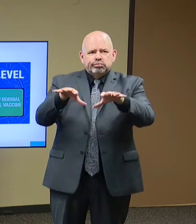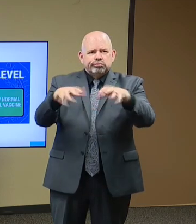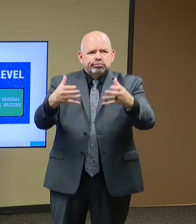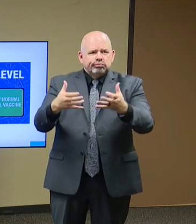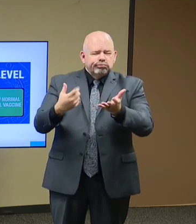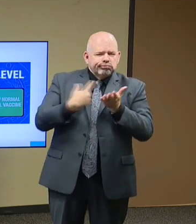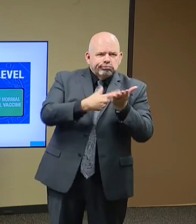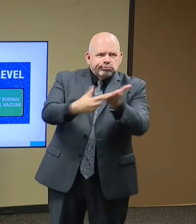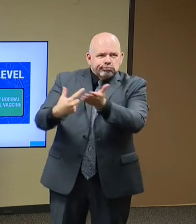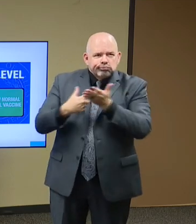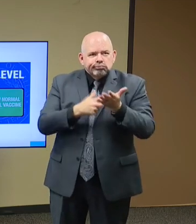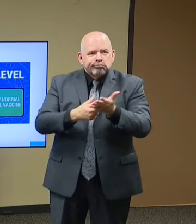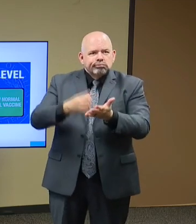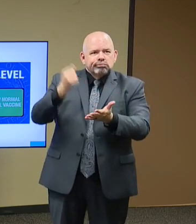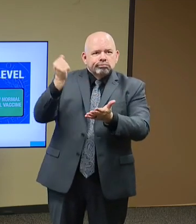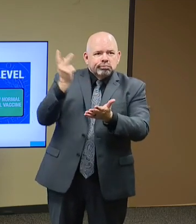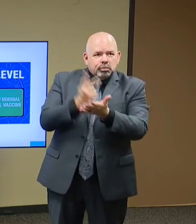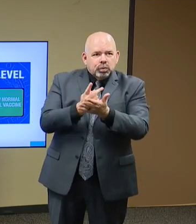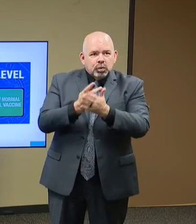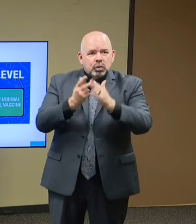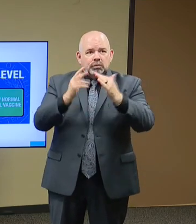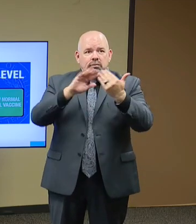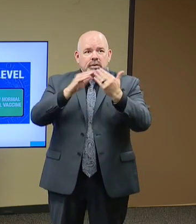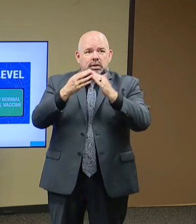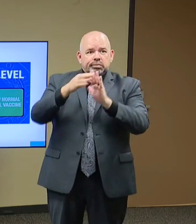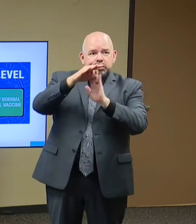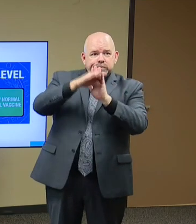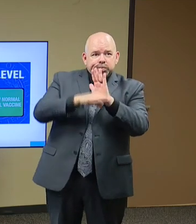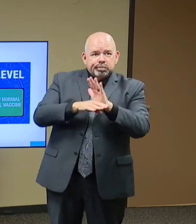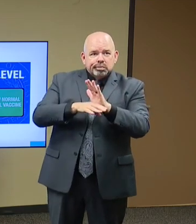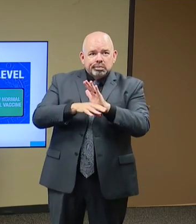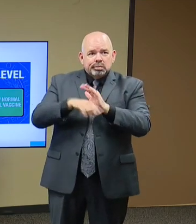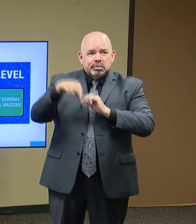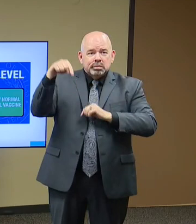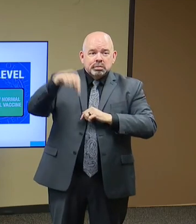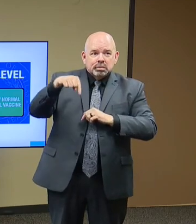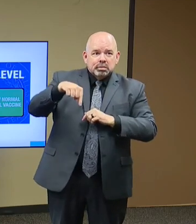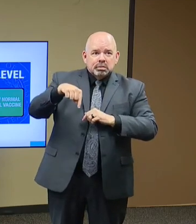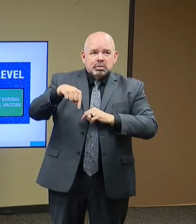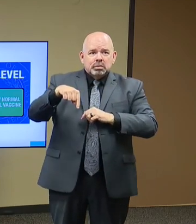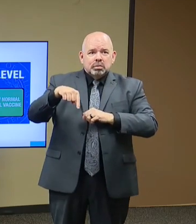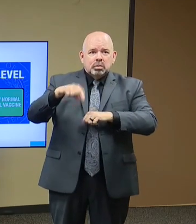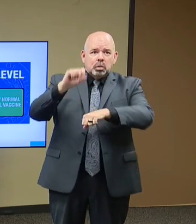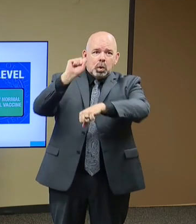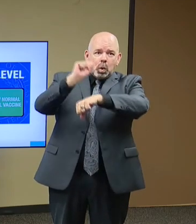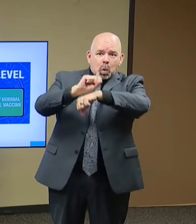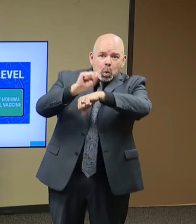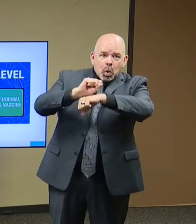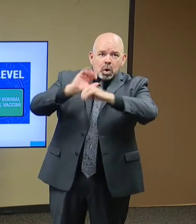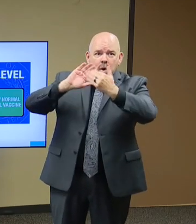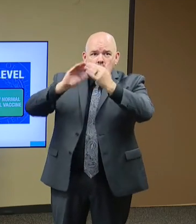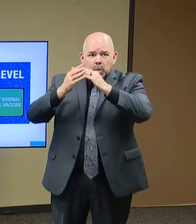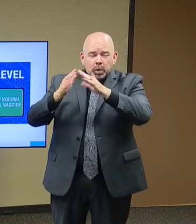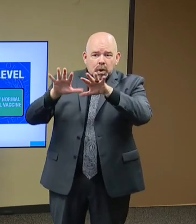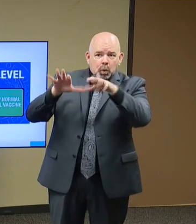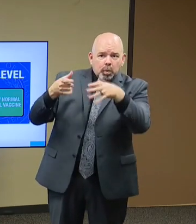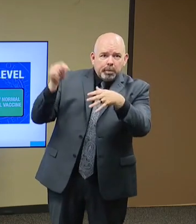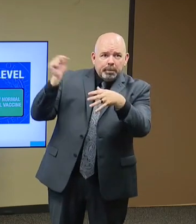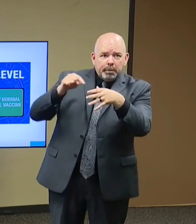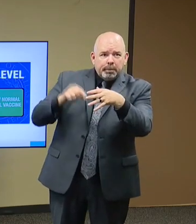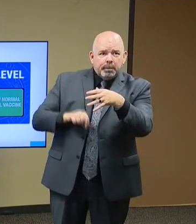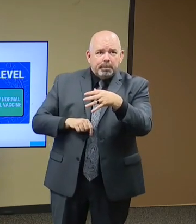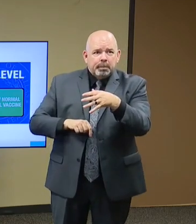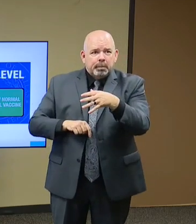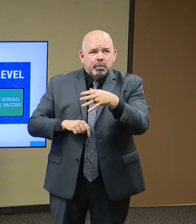change. This is the culmination of work between community groups interested